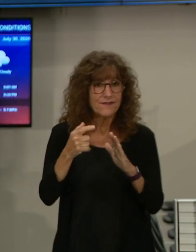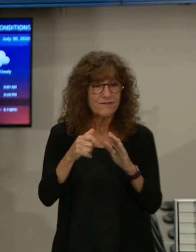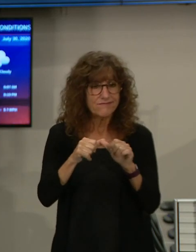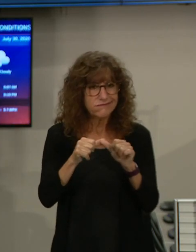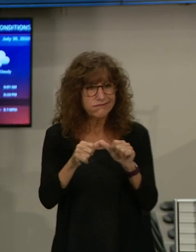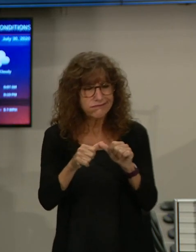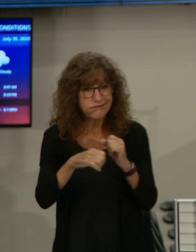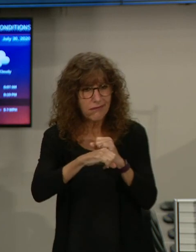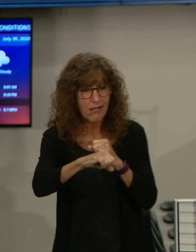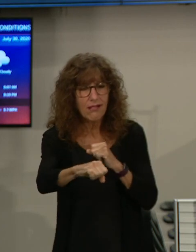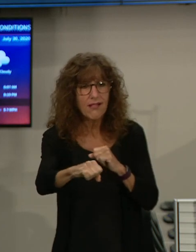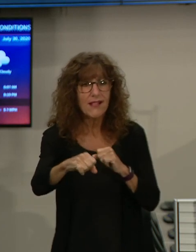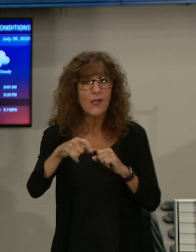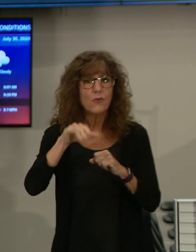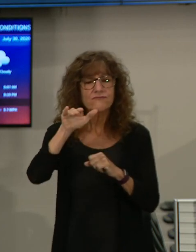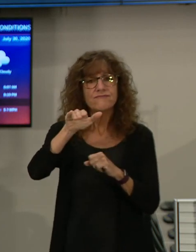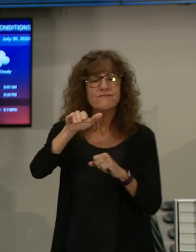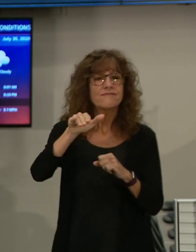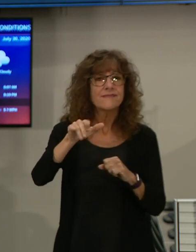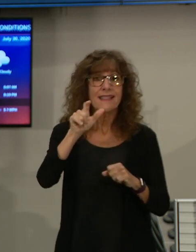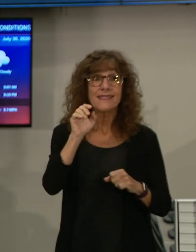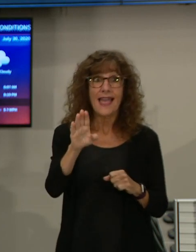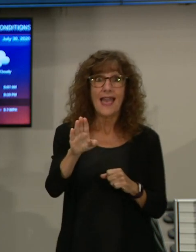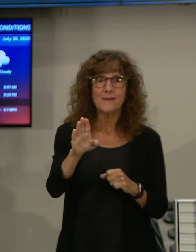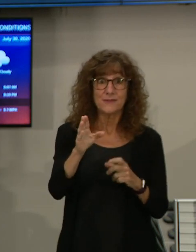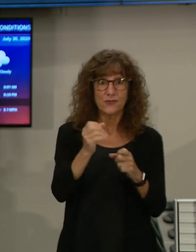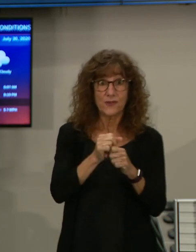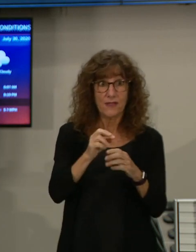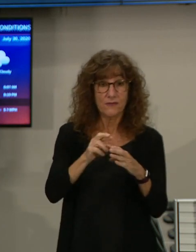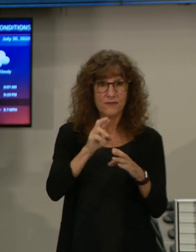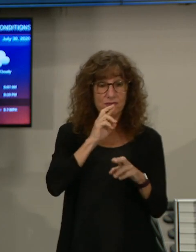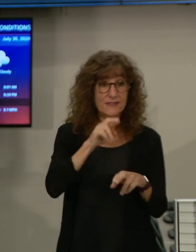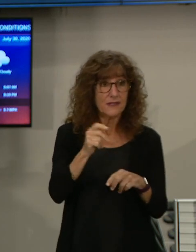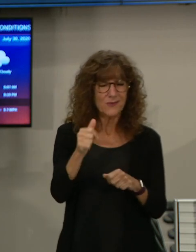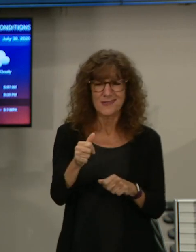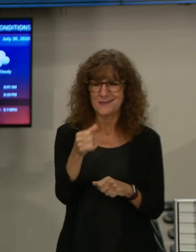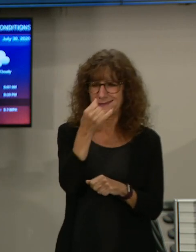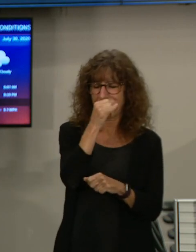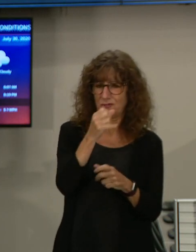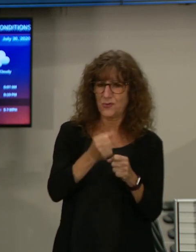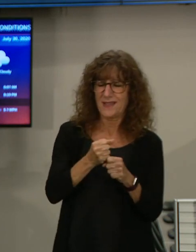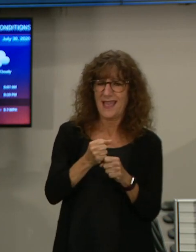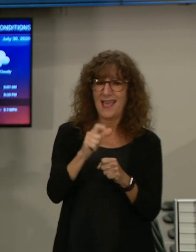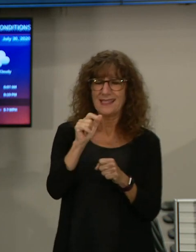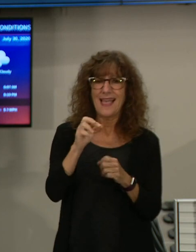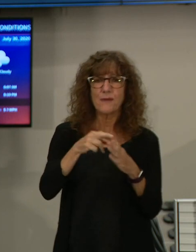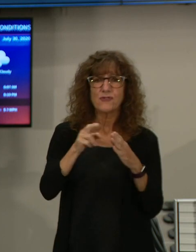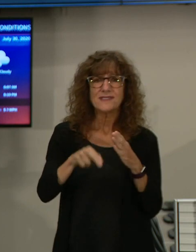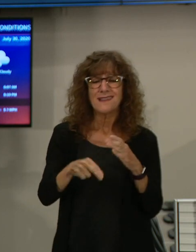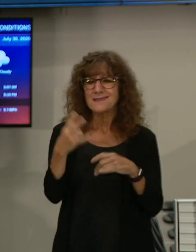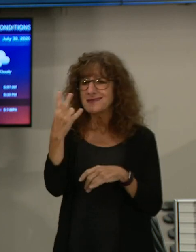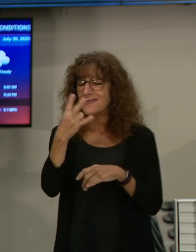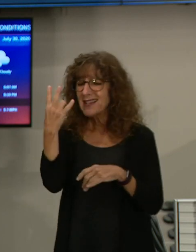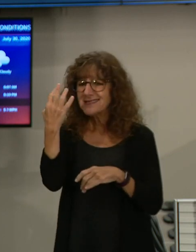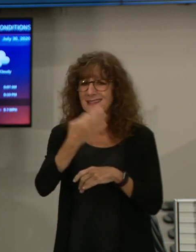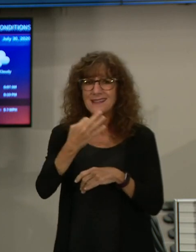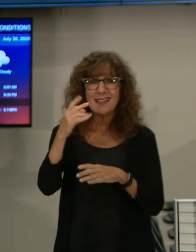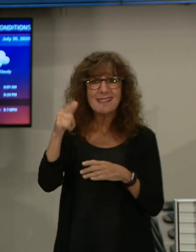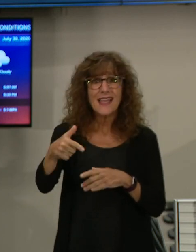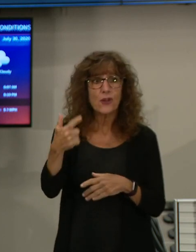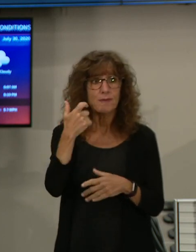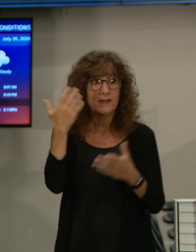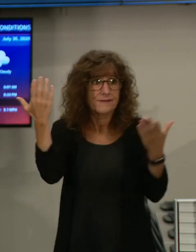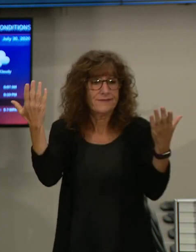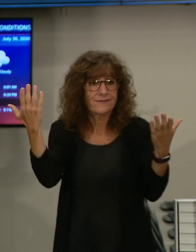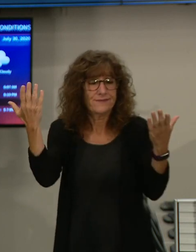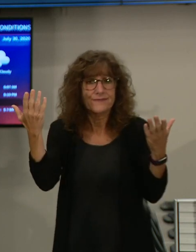sure that people get those results quickly, because like we said, it doesn't make sense to get a lab result 7 days, 9 days. After that point, it's